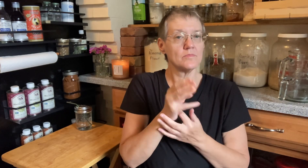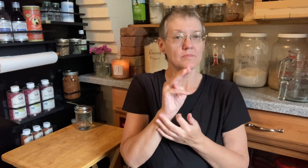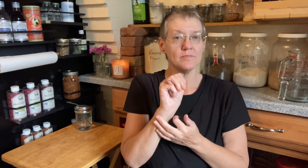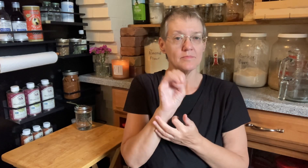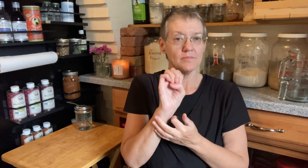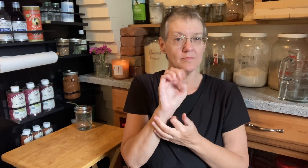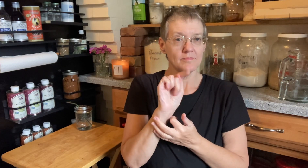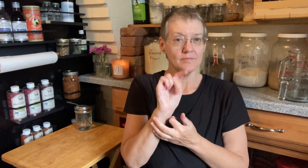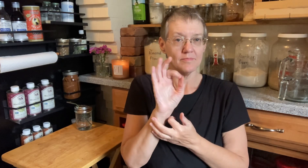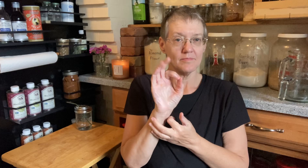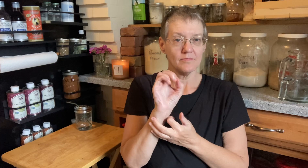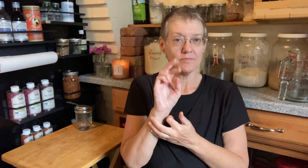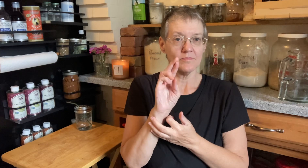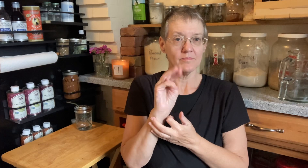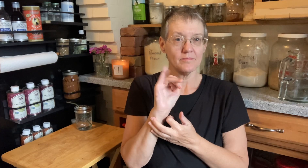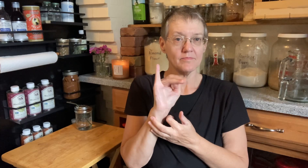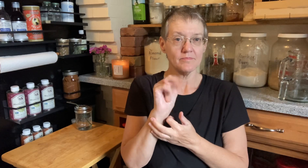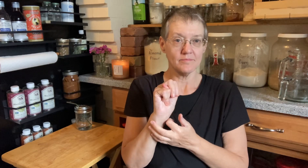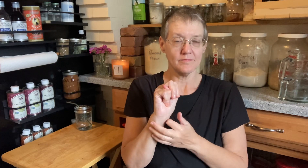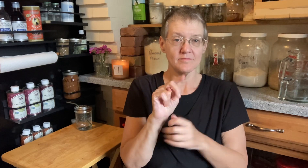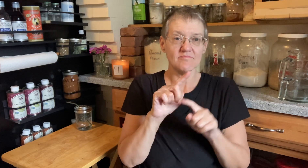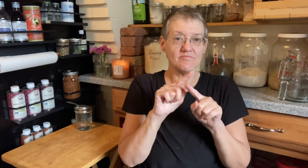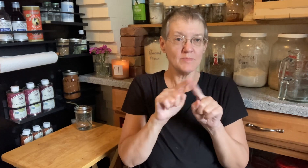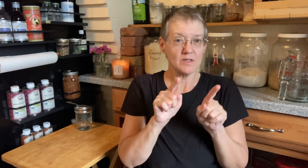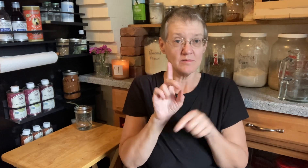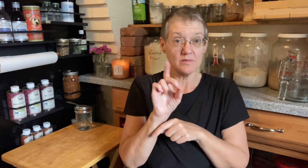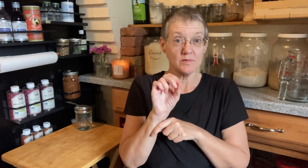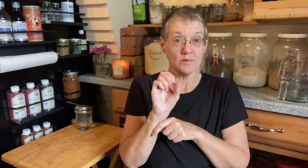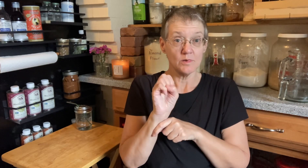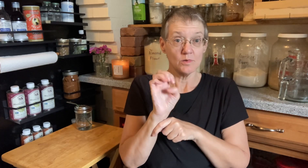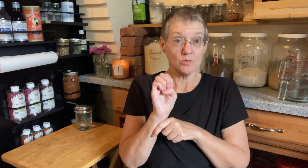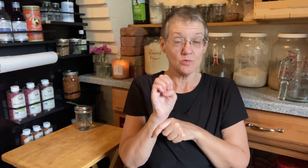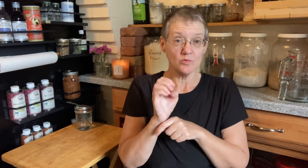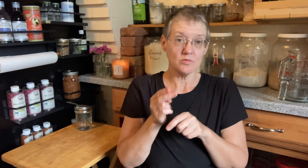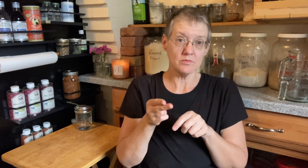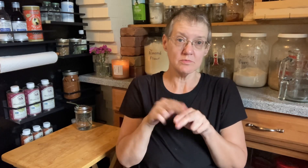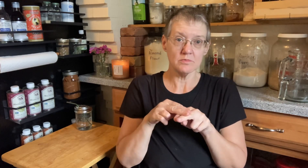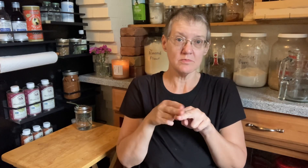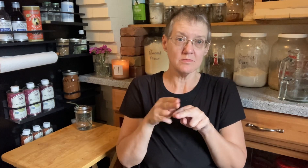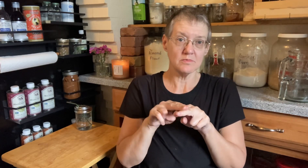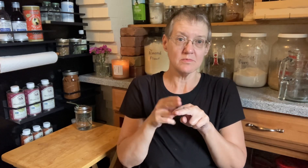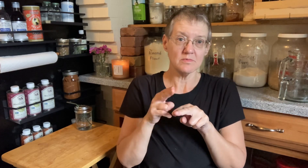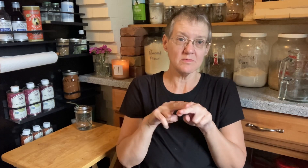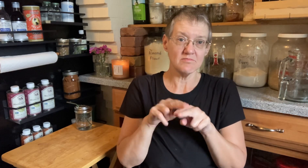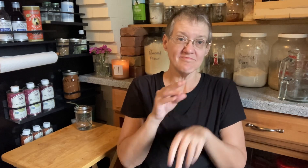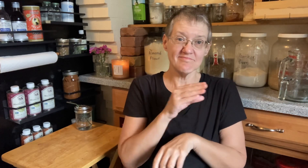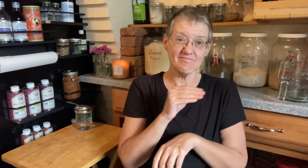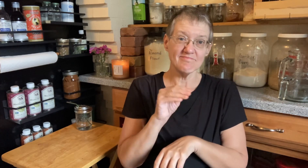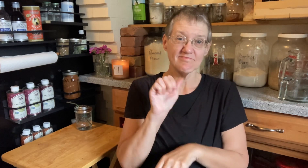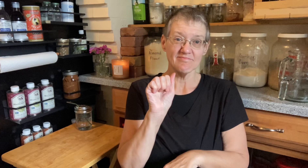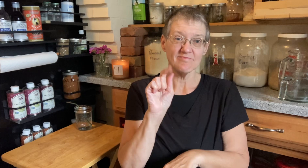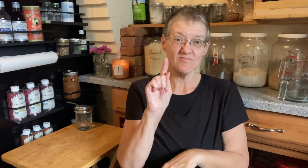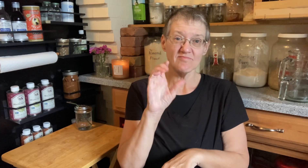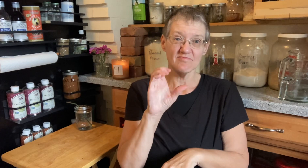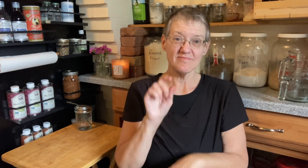through metformin. But his doses were going up and up and up, and his